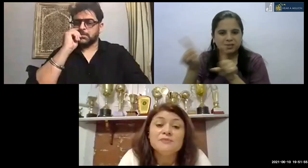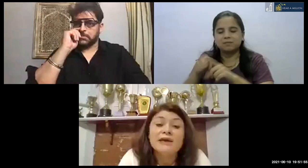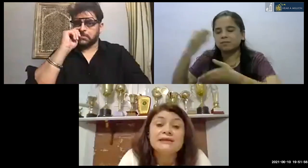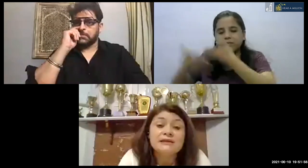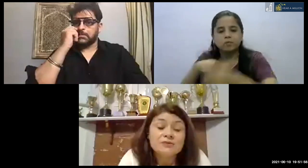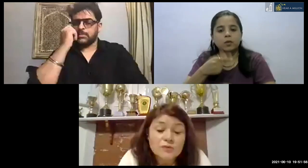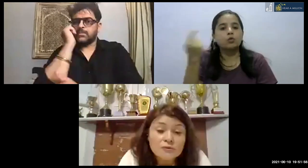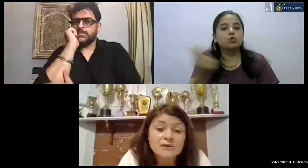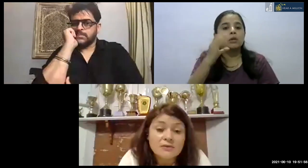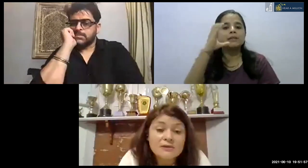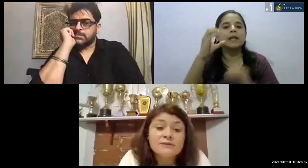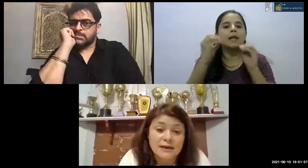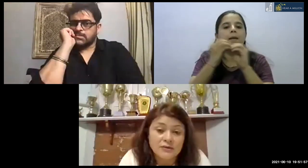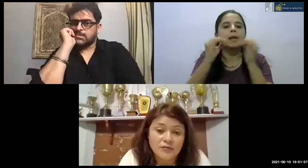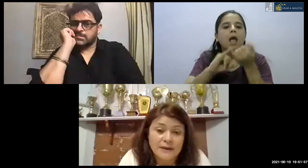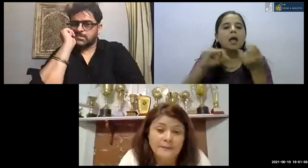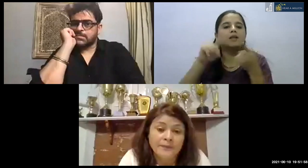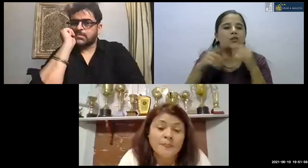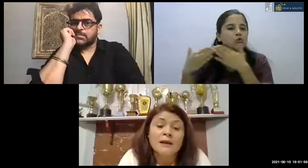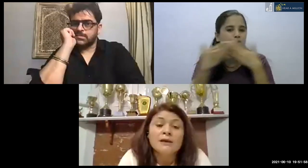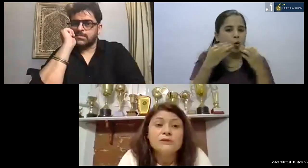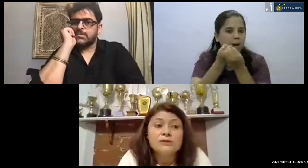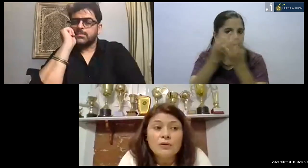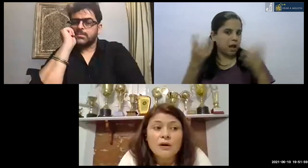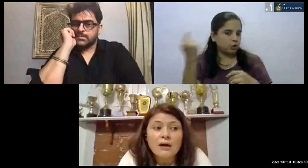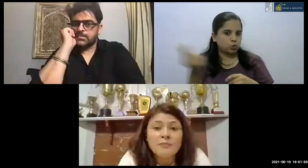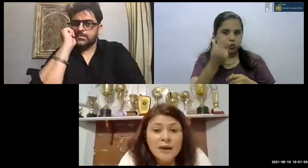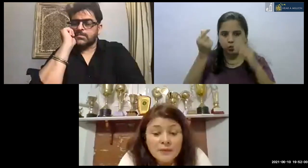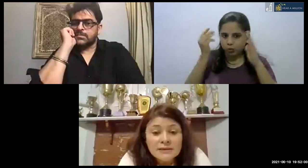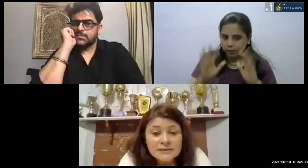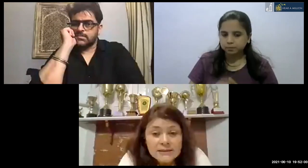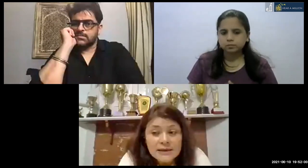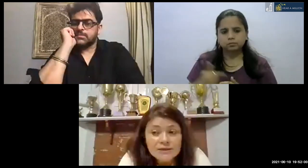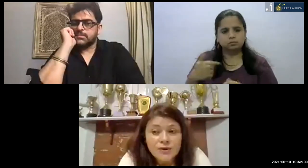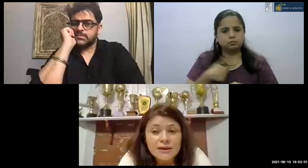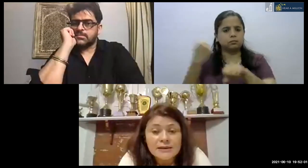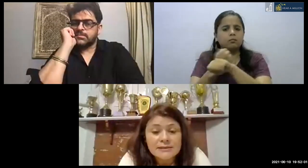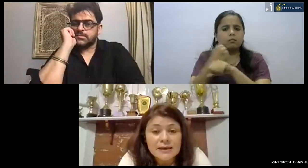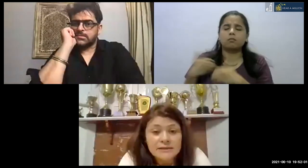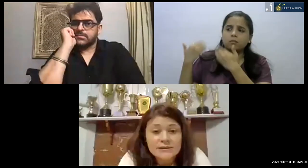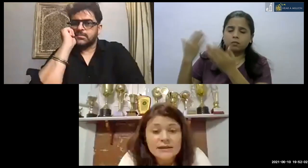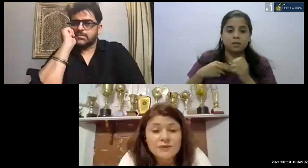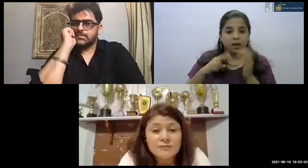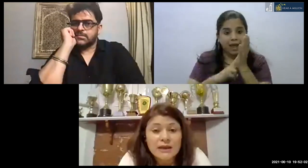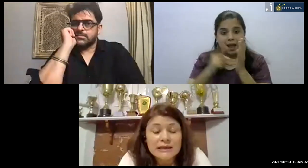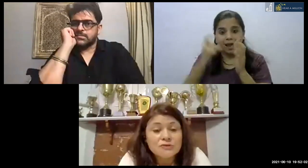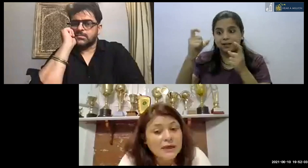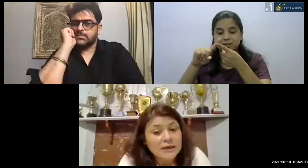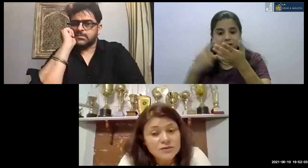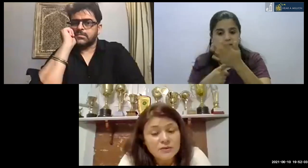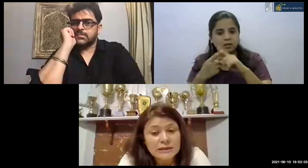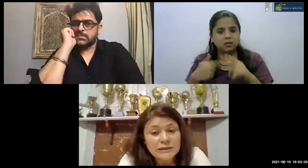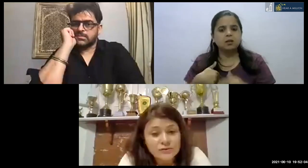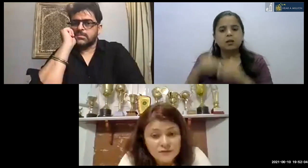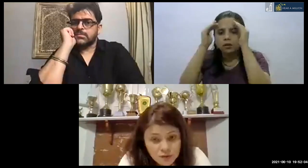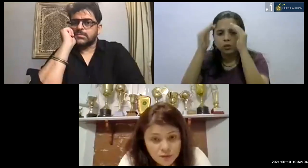by CBSE schools across the country. So my work since I joined NCERT has been mainly to cater